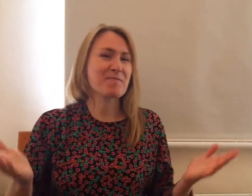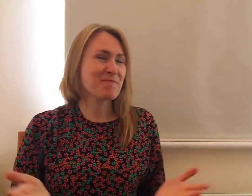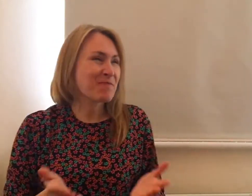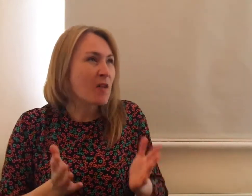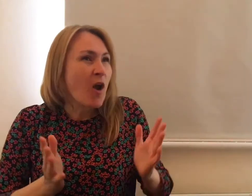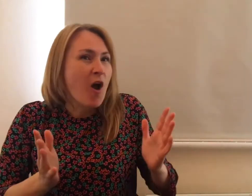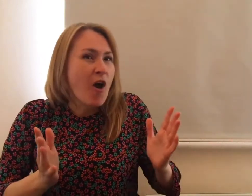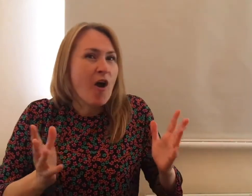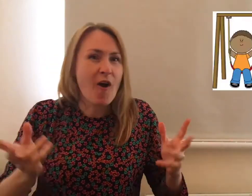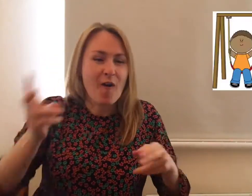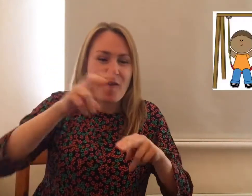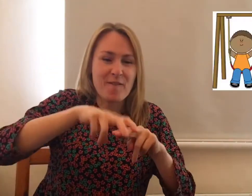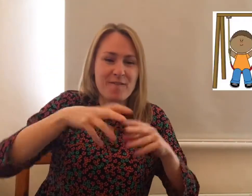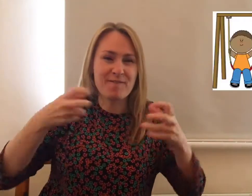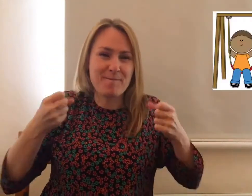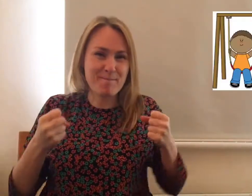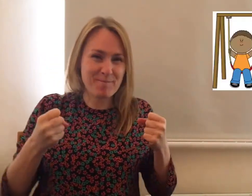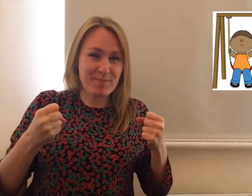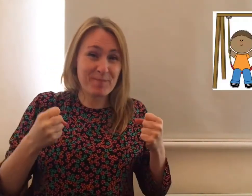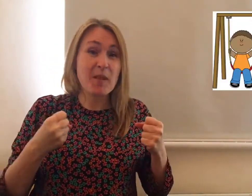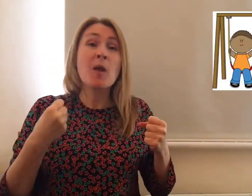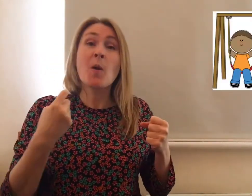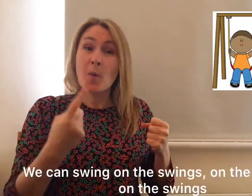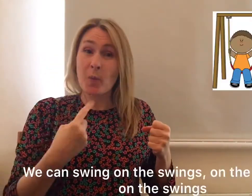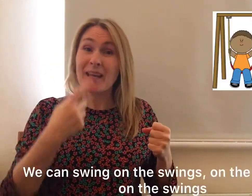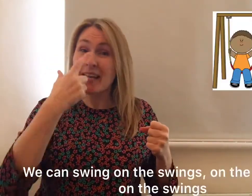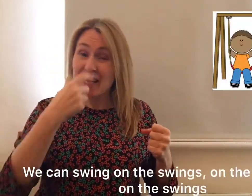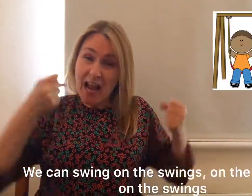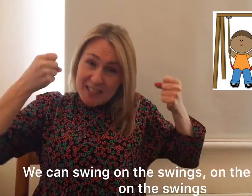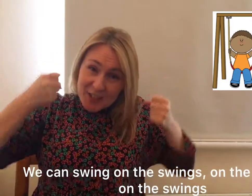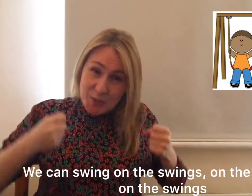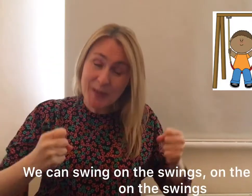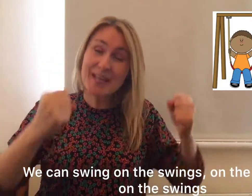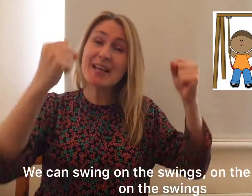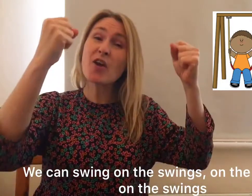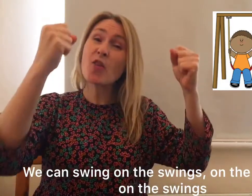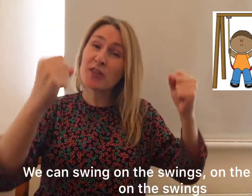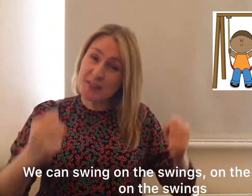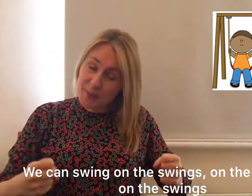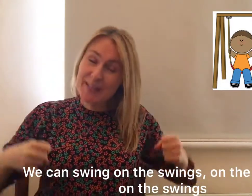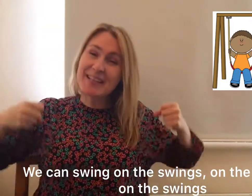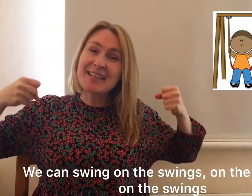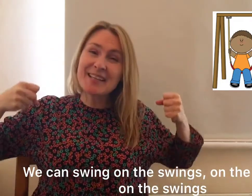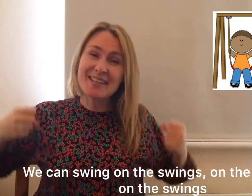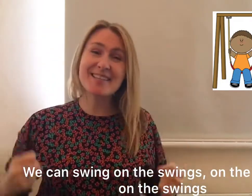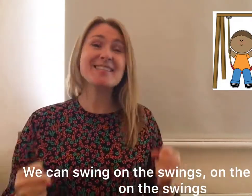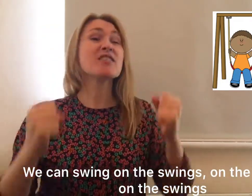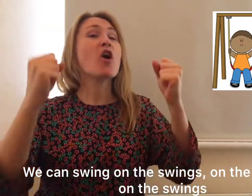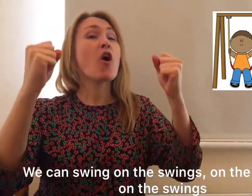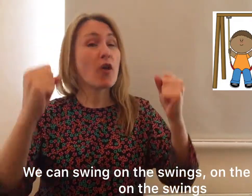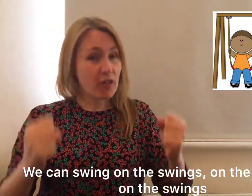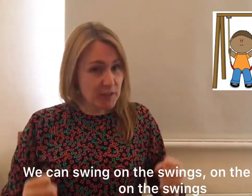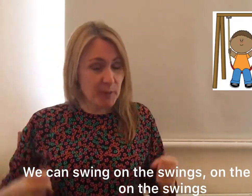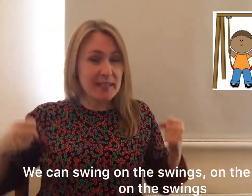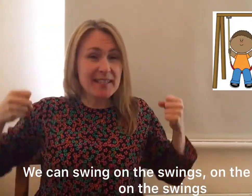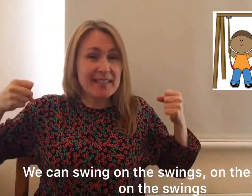Let's go swing on the swing! We can swing on the swing, on the swing,